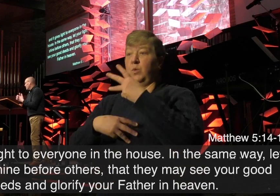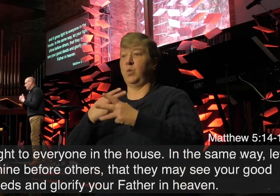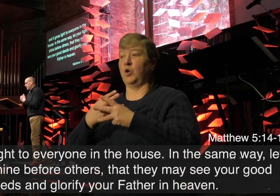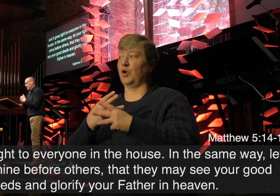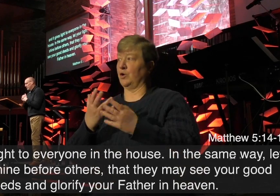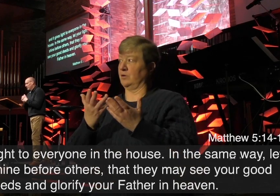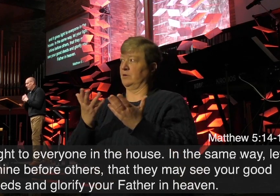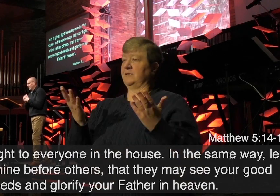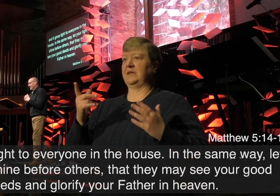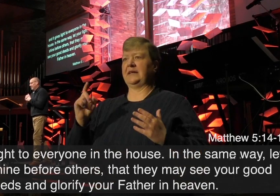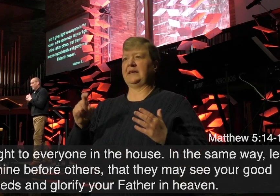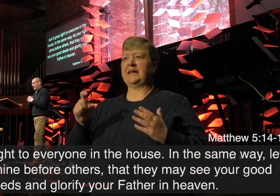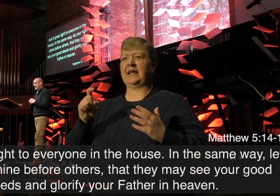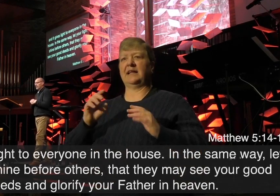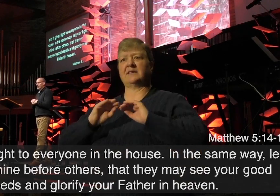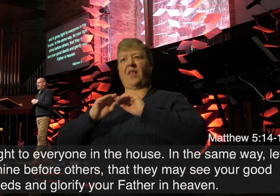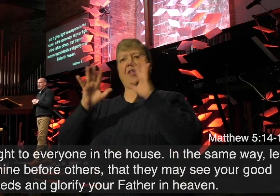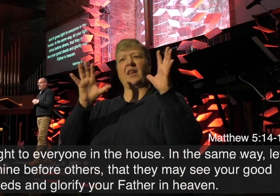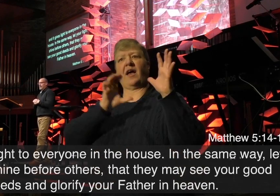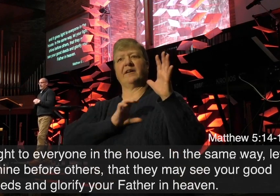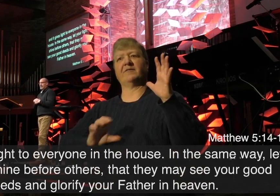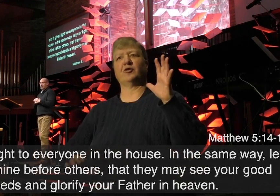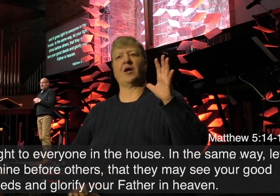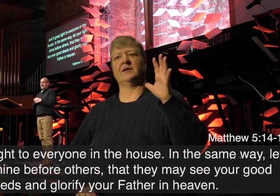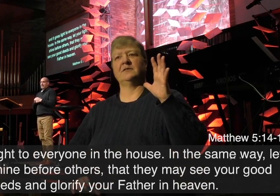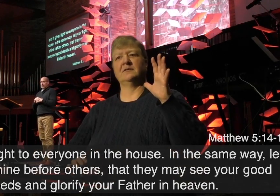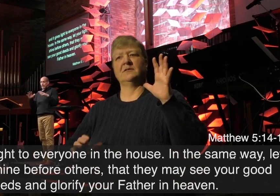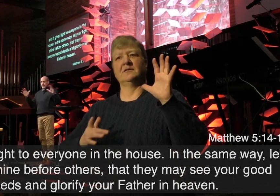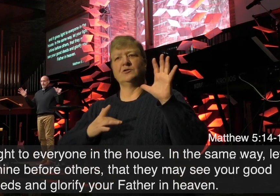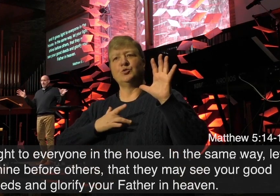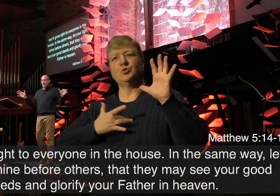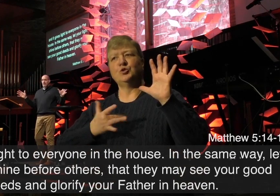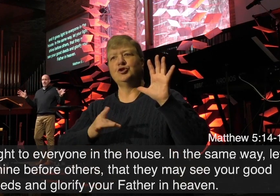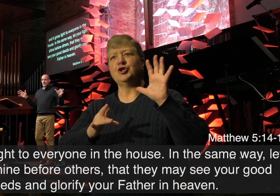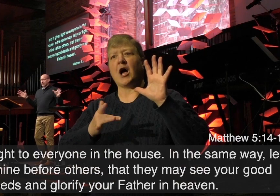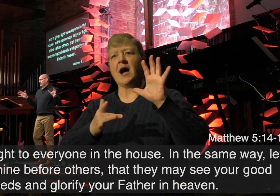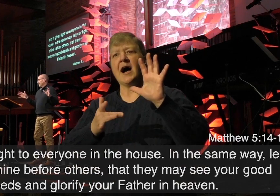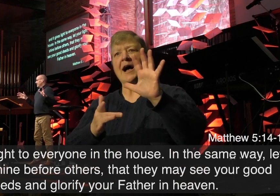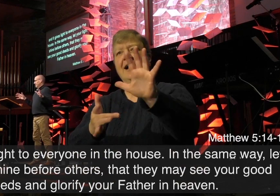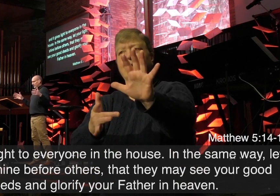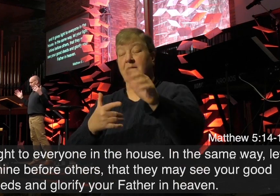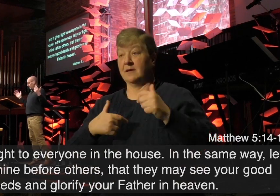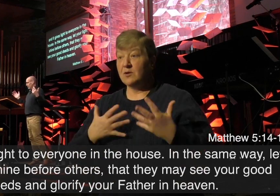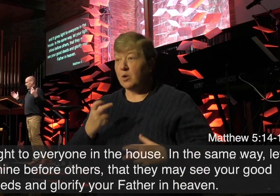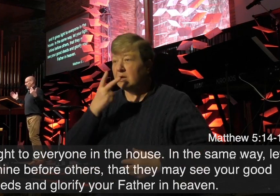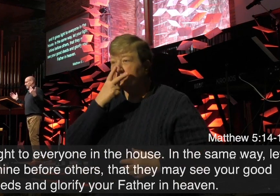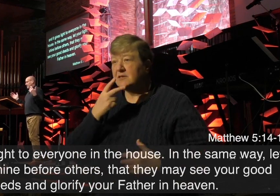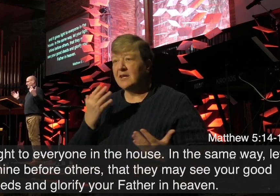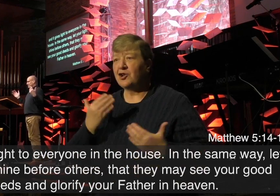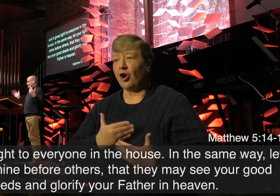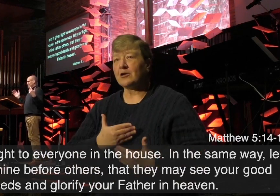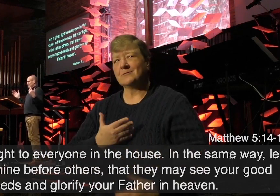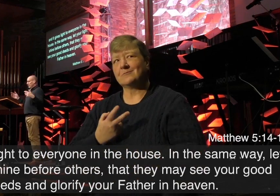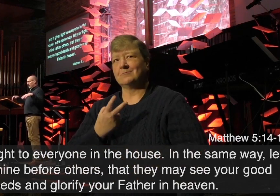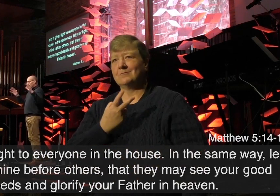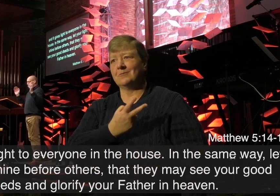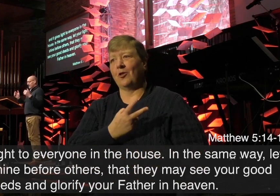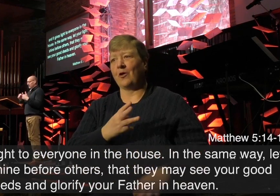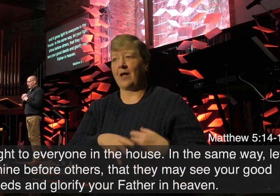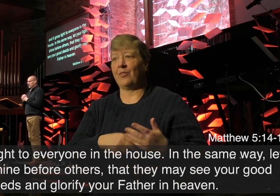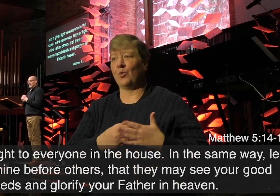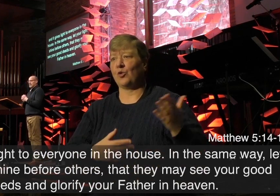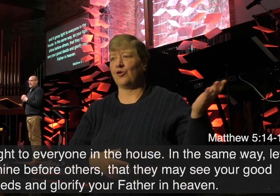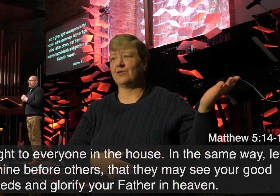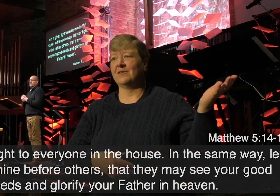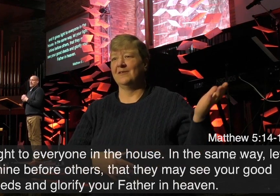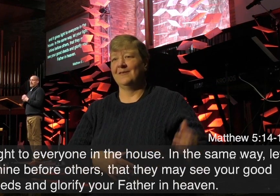shine through his people brighter and brighter. I mean, you want to see darkness? Just look at our world. Follow the